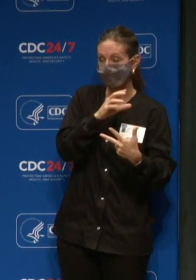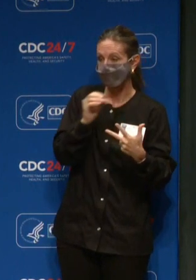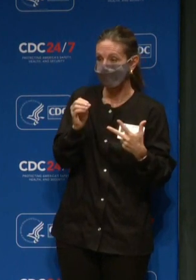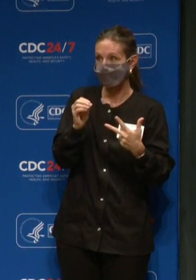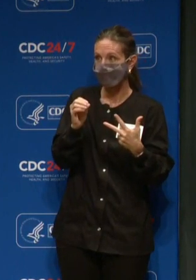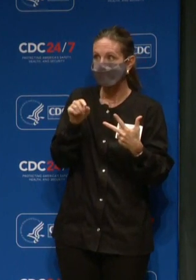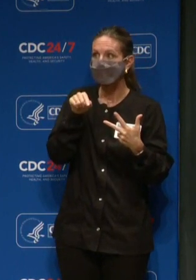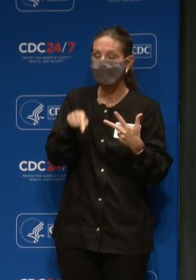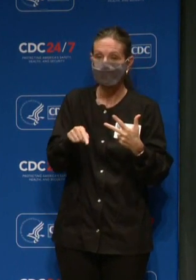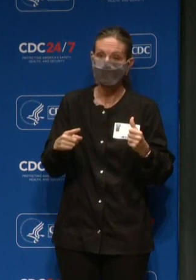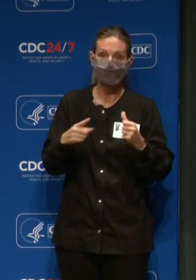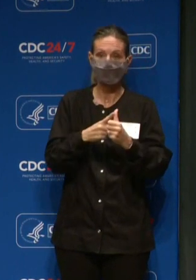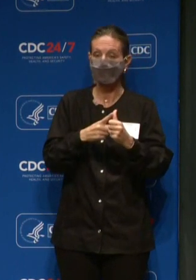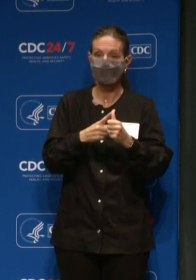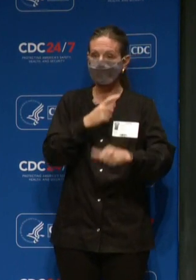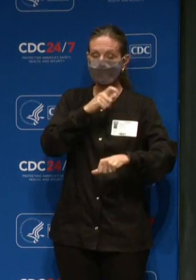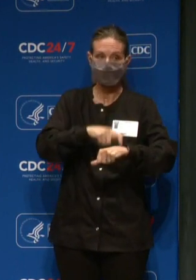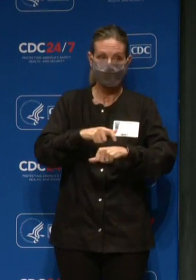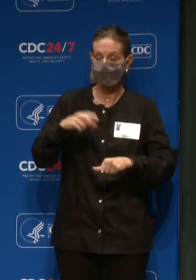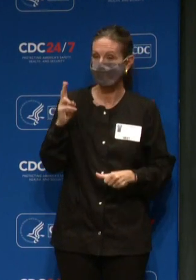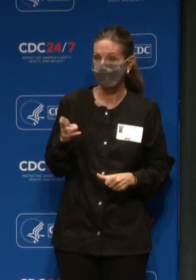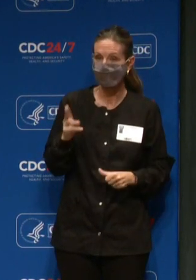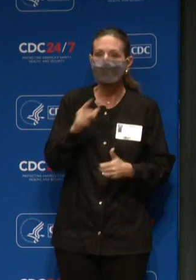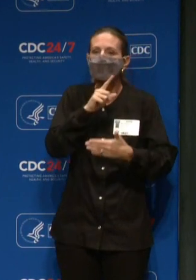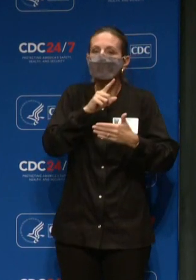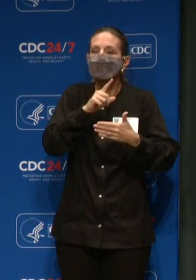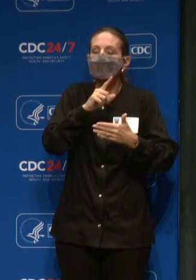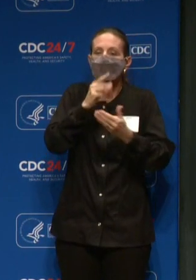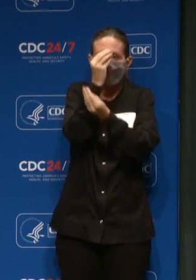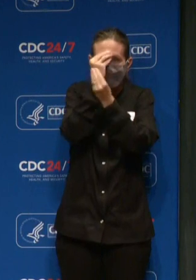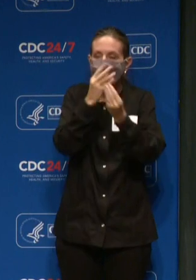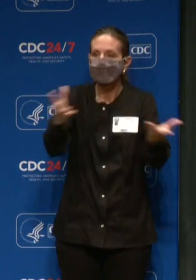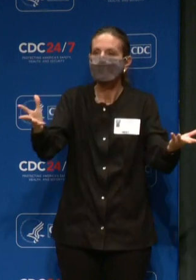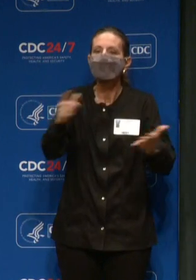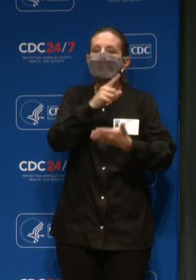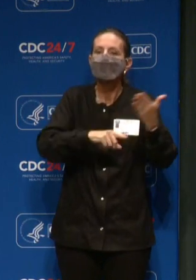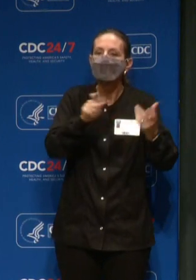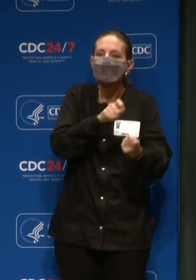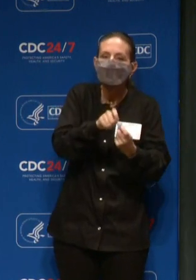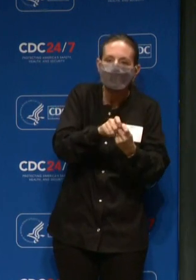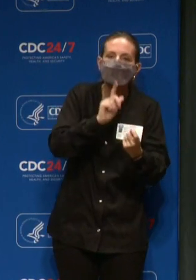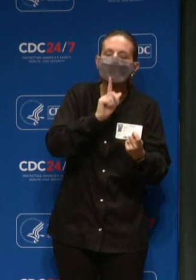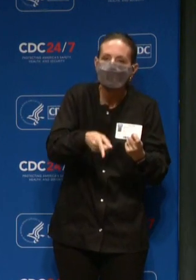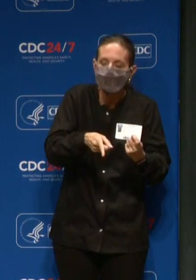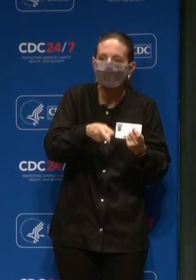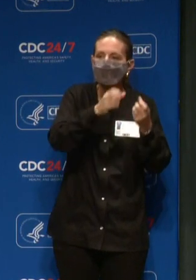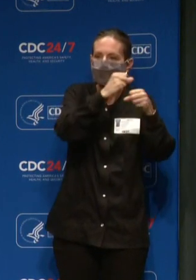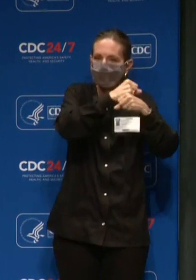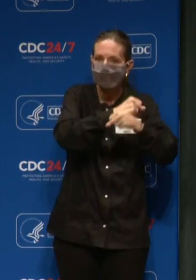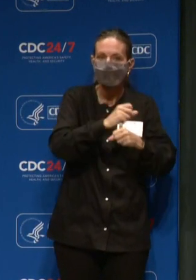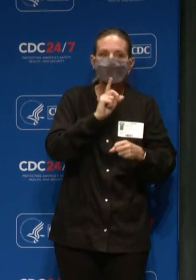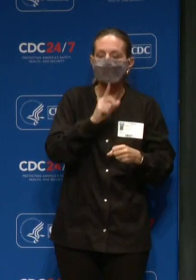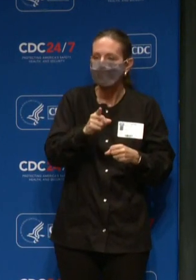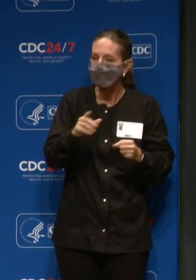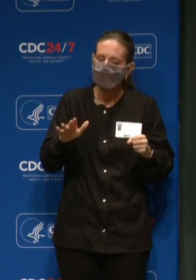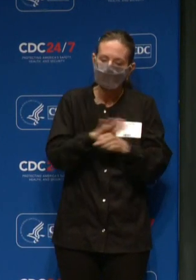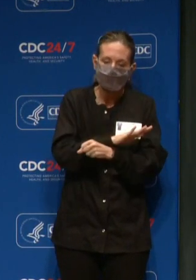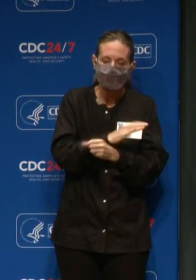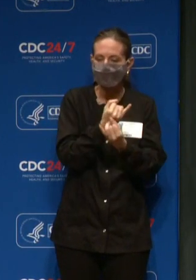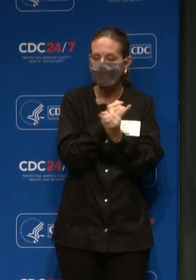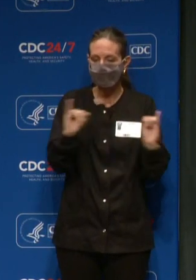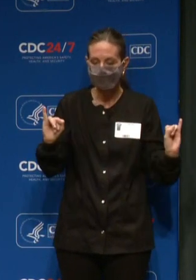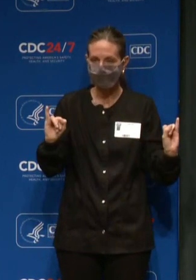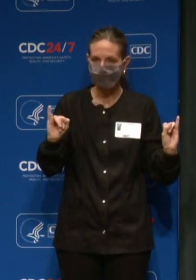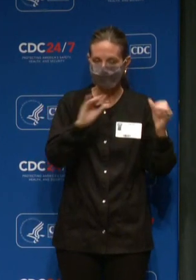history, laying out exactly what those statistical endpoints are. There is a totally independent data and safety monitoring